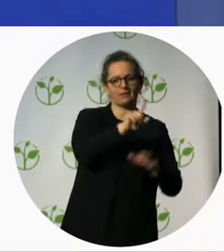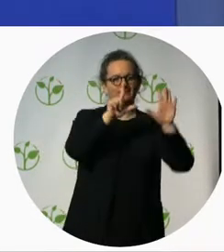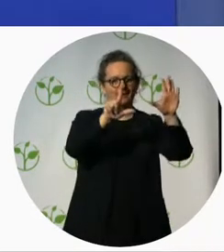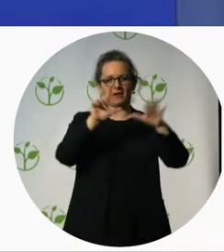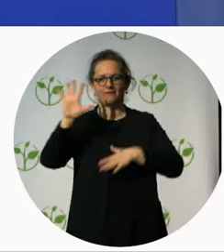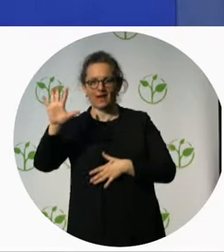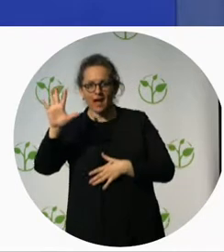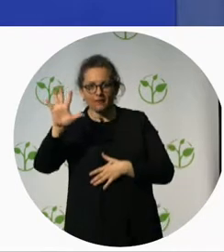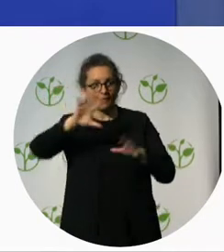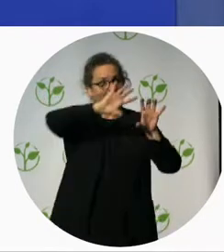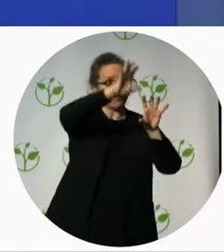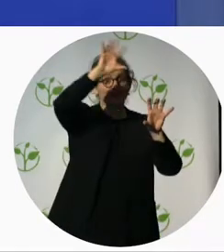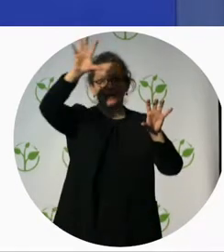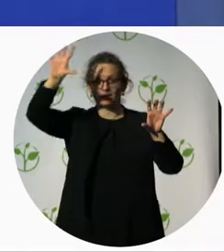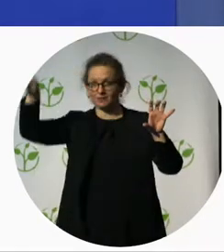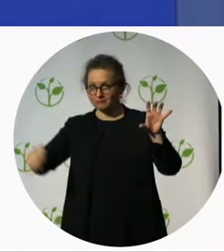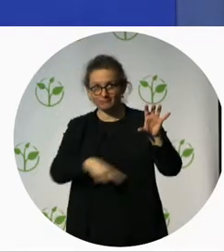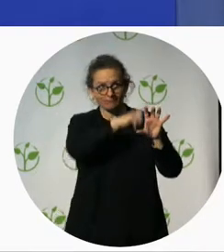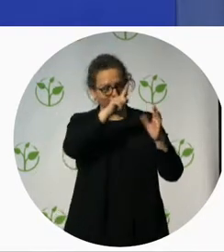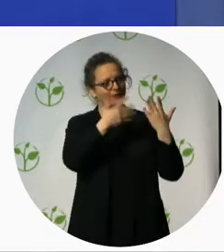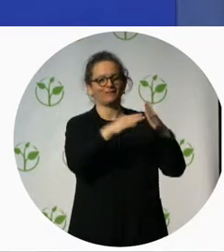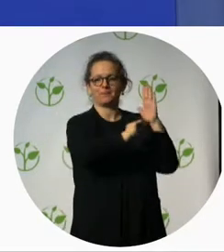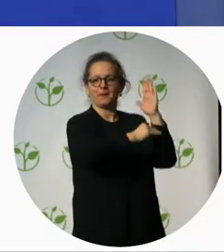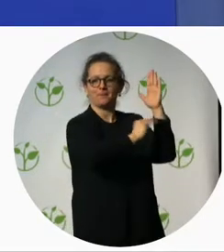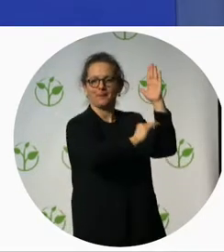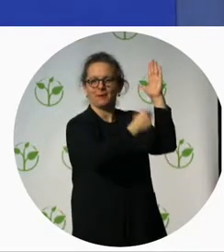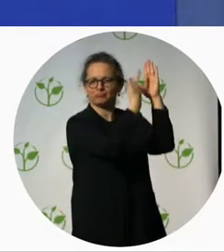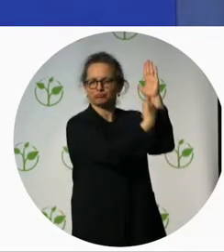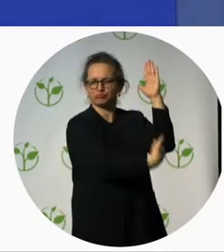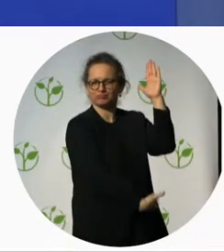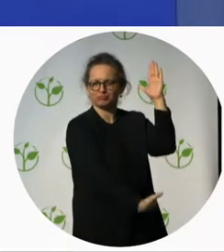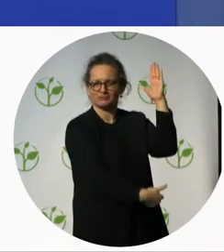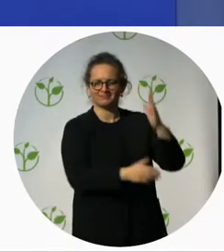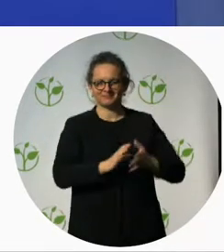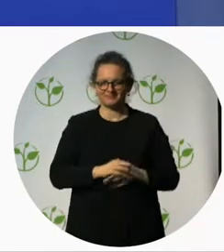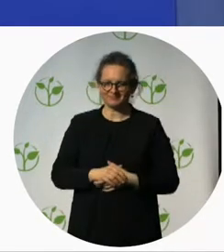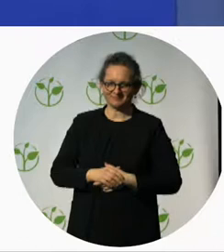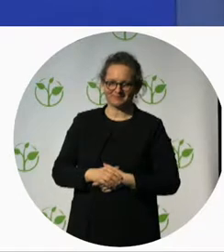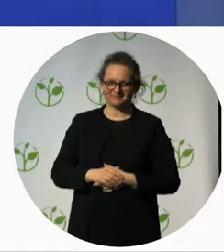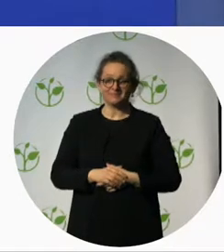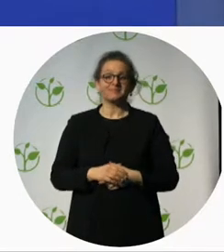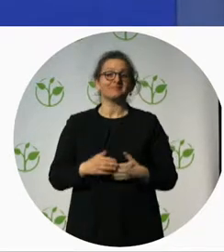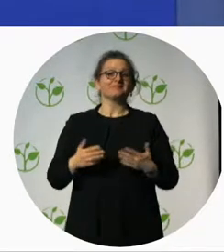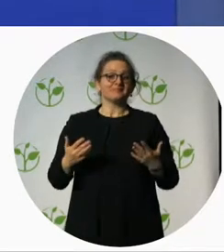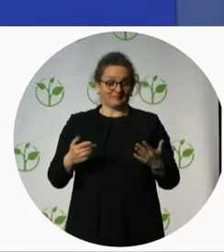95. It's considered the first treaty of this century, and it's considered the most successful one.